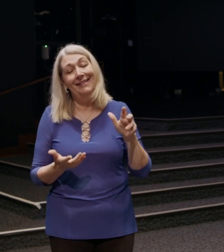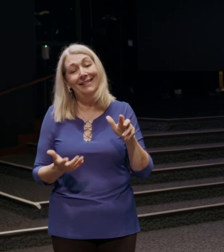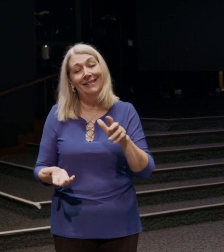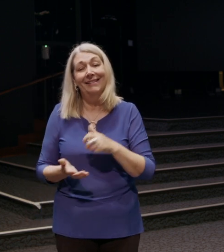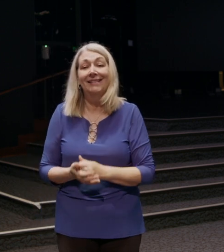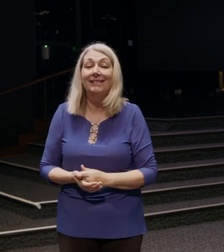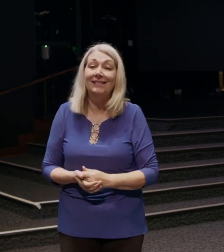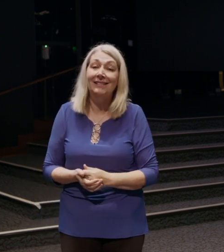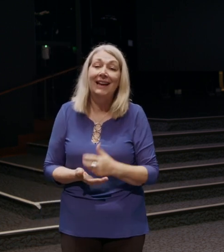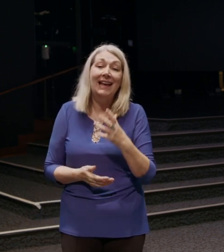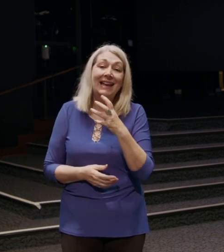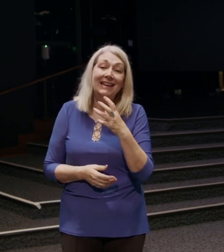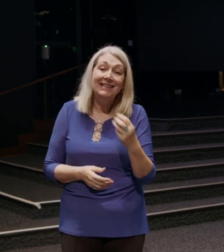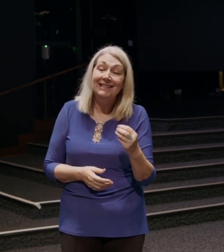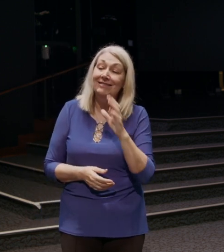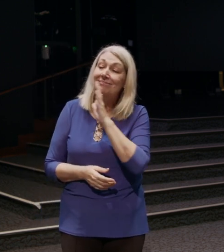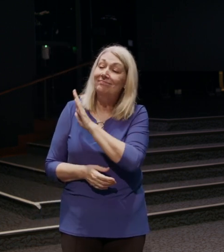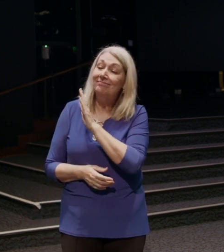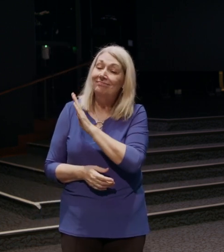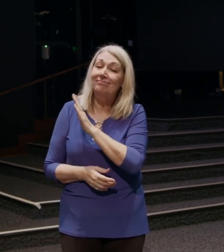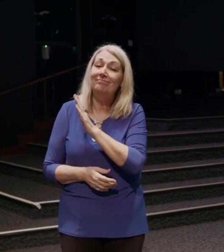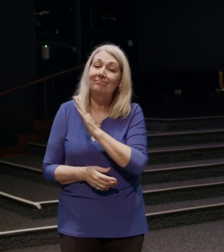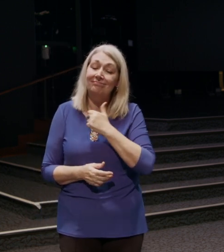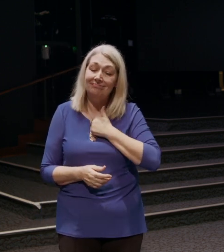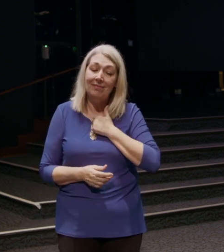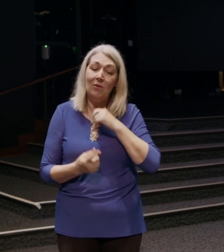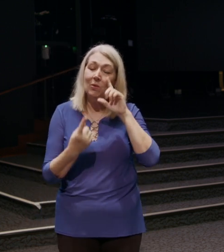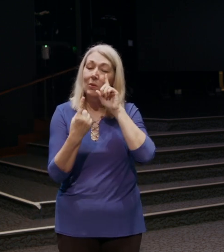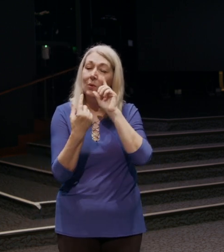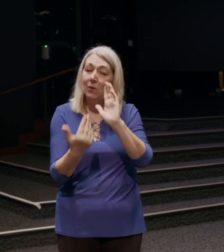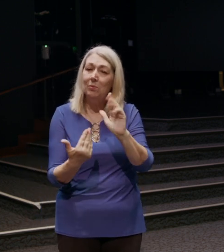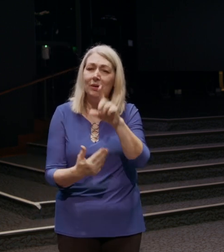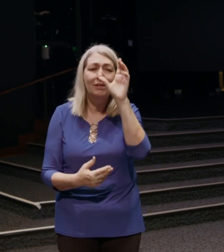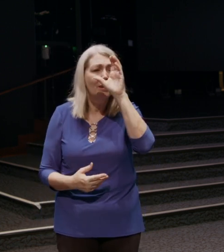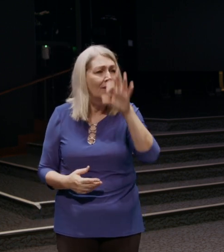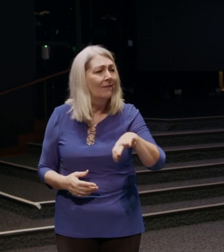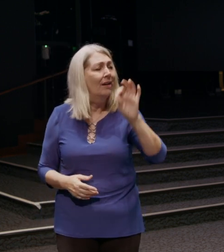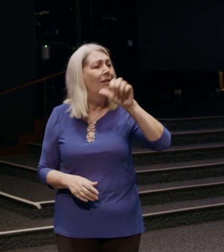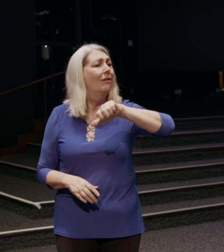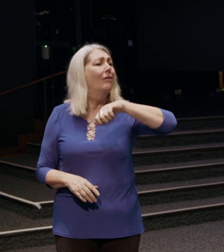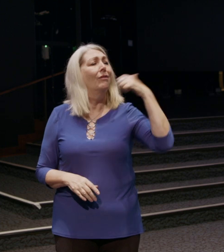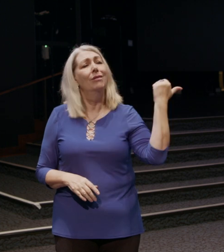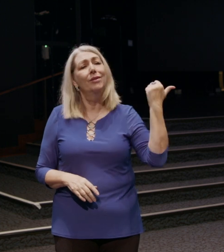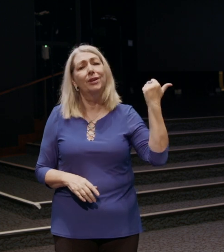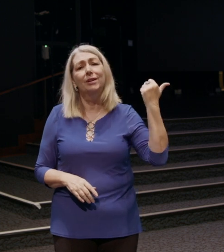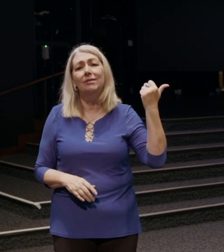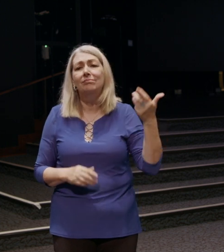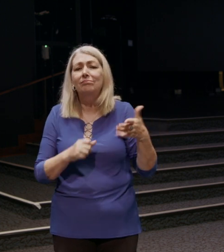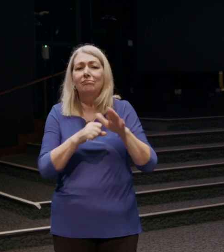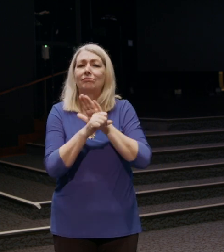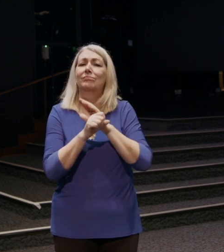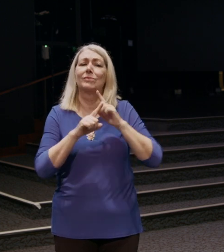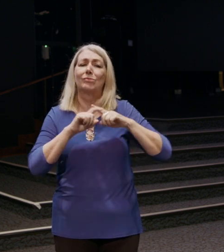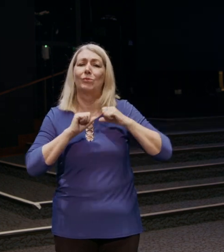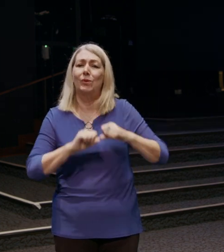And kindest regards, and hopes that you'll find some other form of coverage.